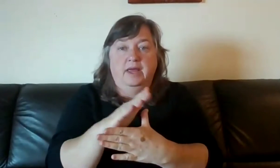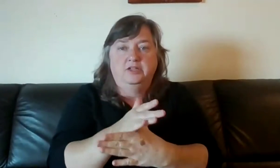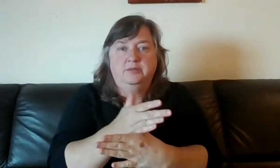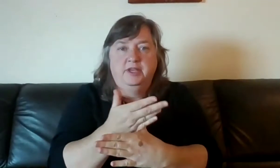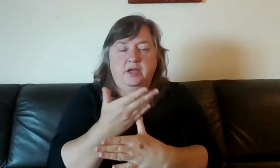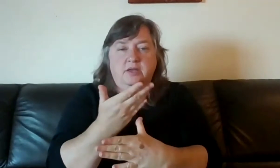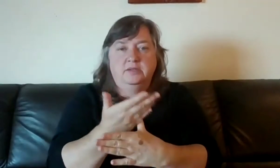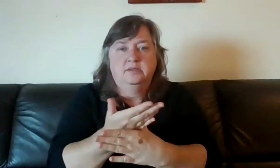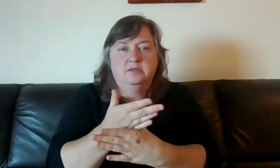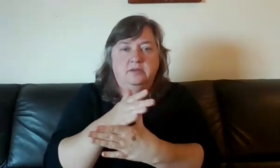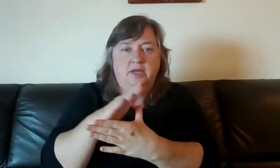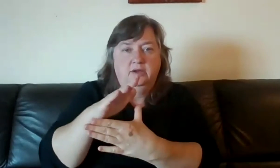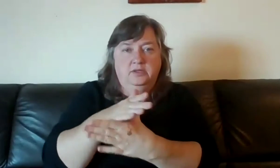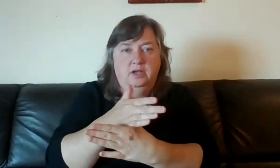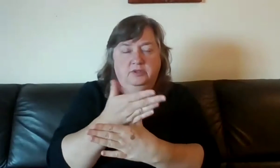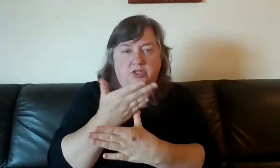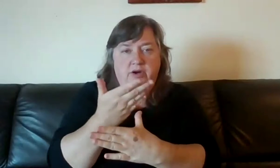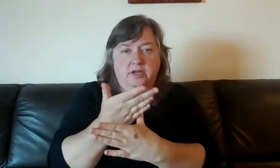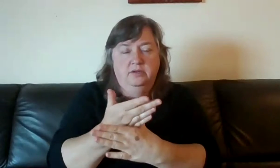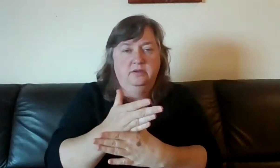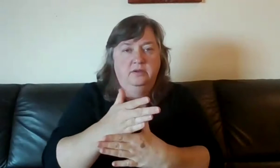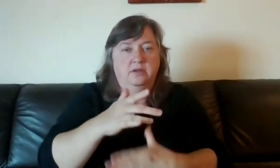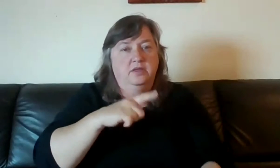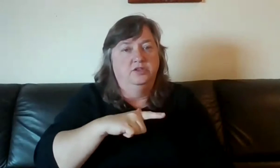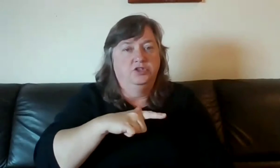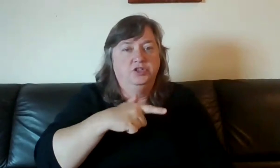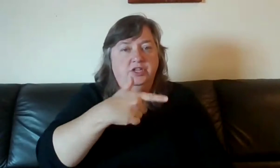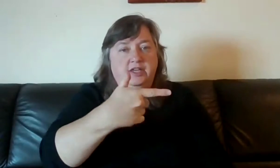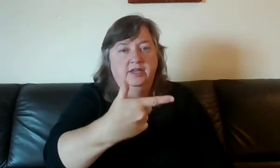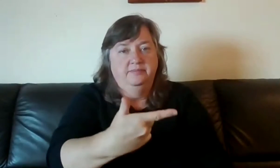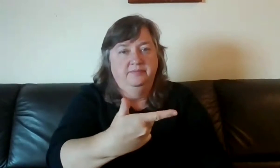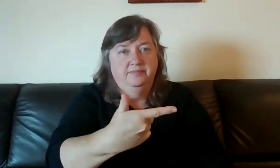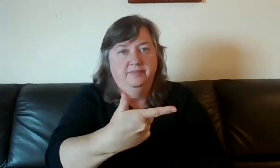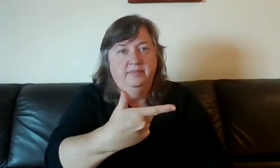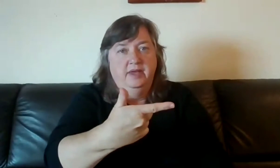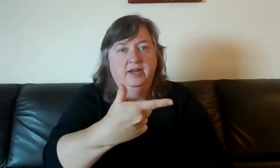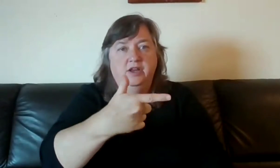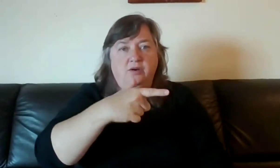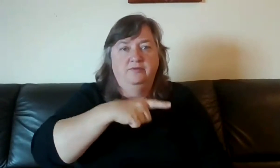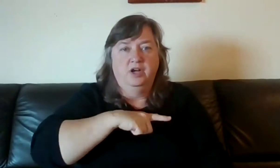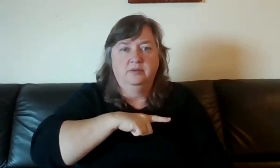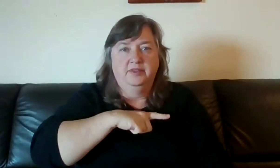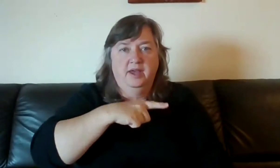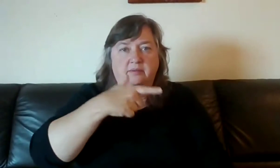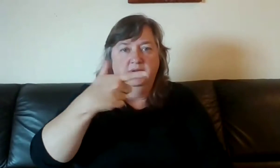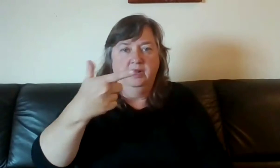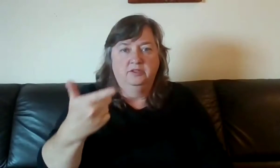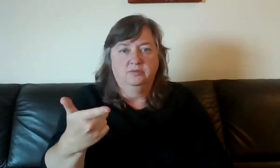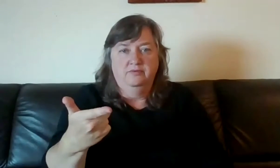And just because it goes along with sharing, there's turn taking. And I know we've talked about that, but I'll just review